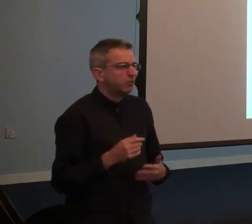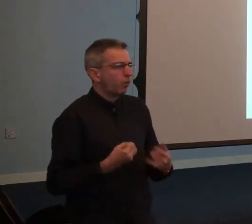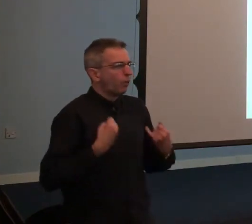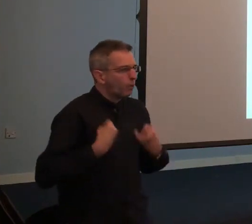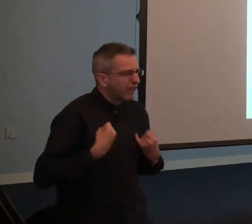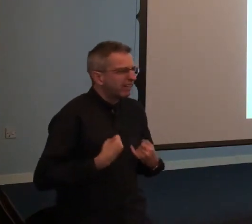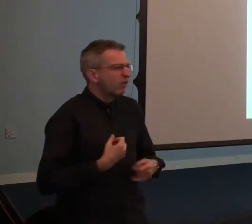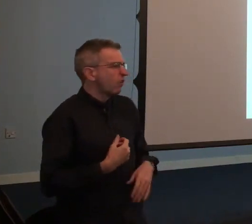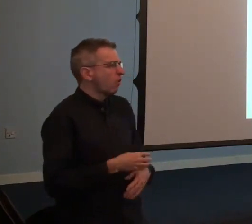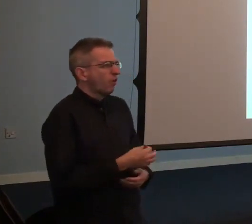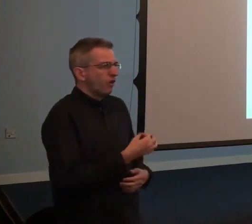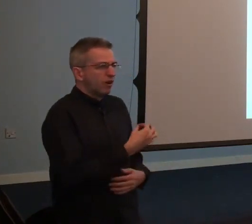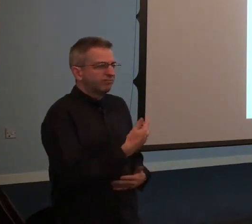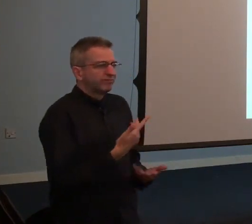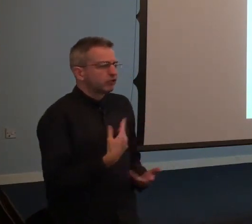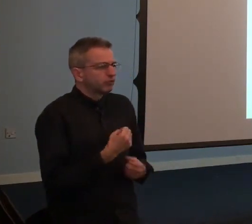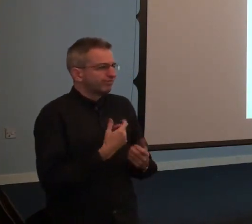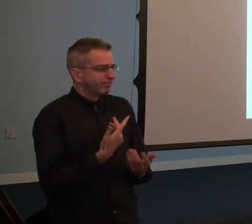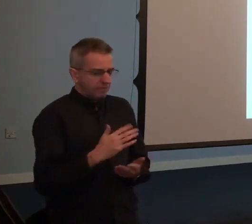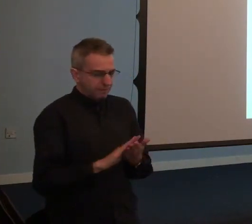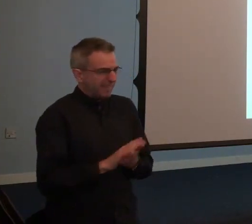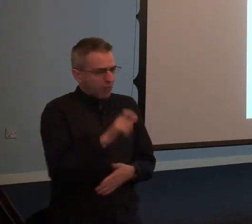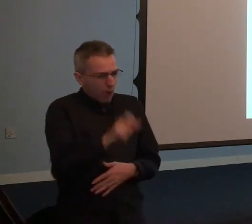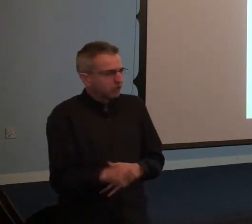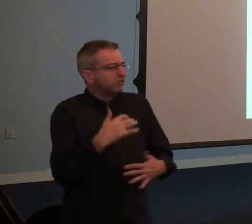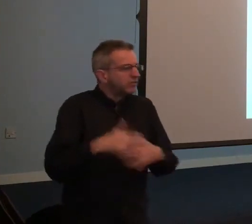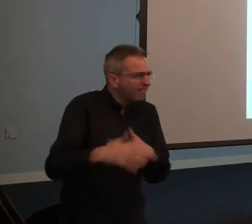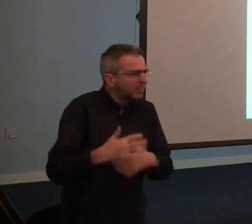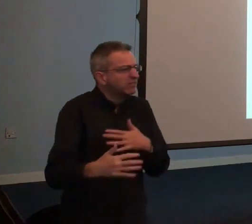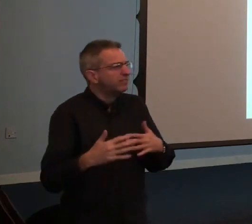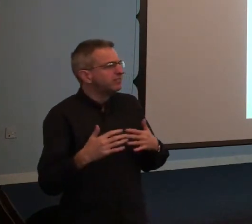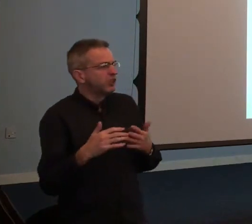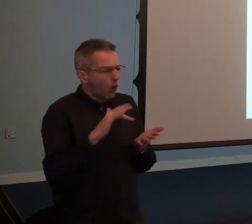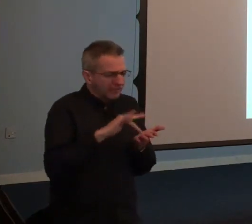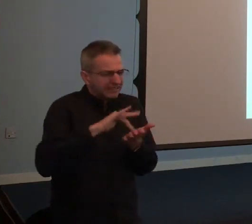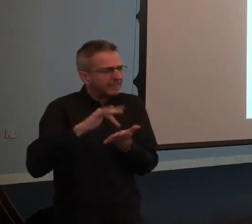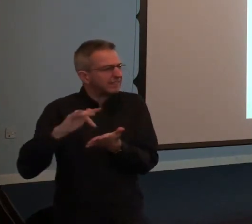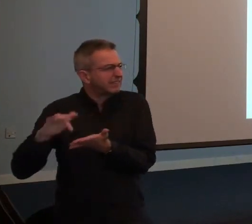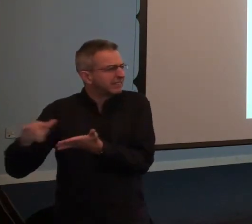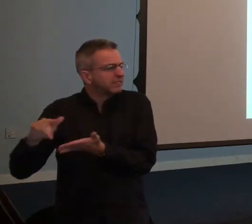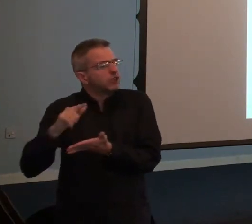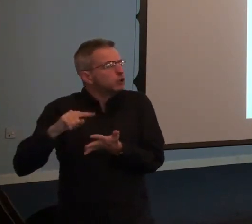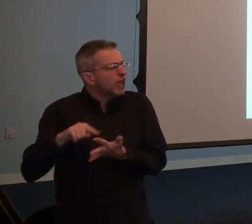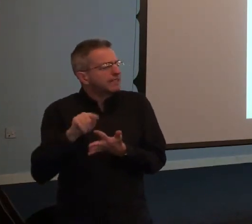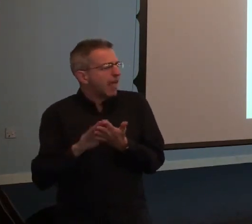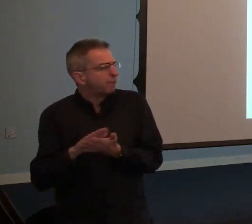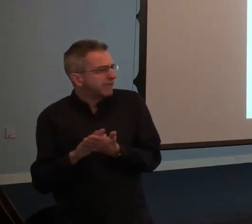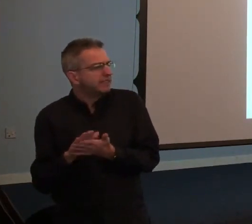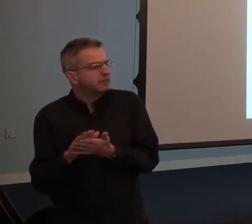as negative, weakness, disease, you know, or something that means the person suffers.